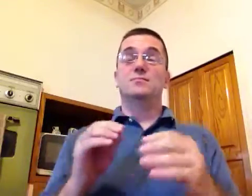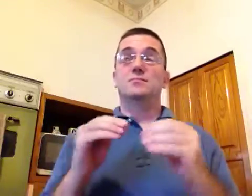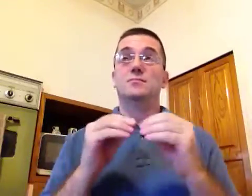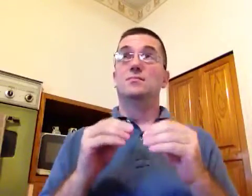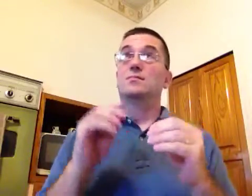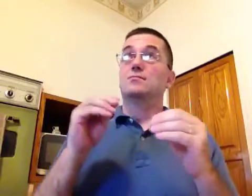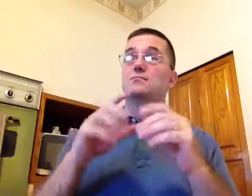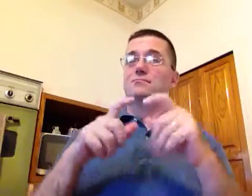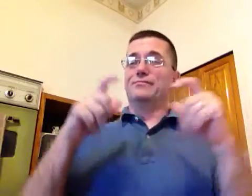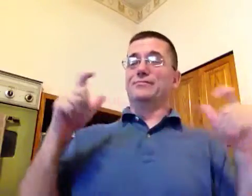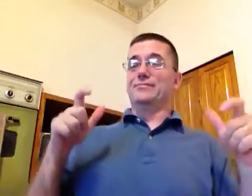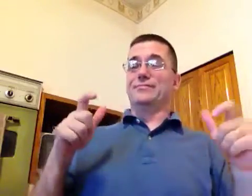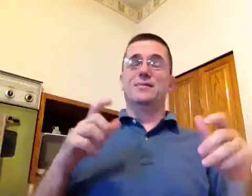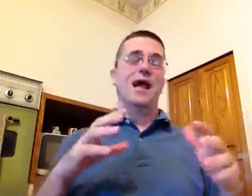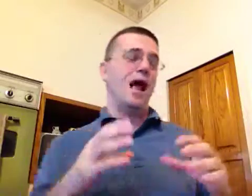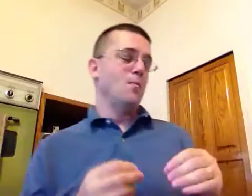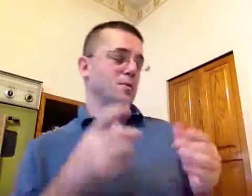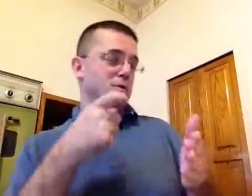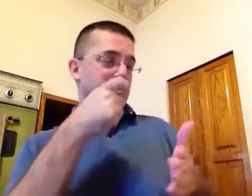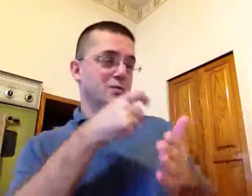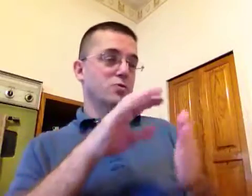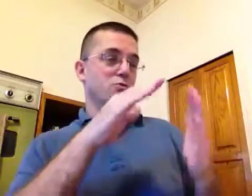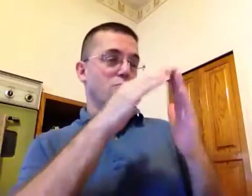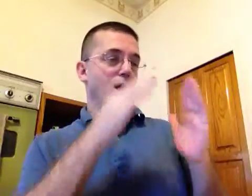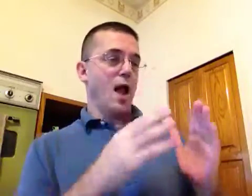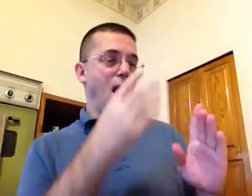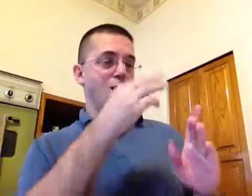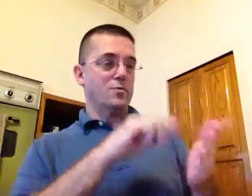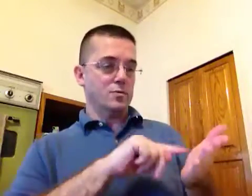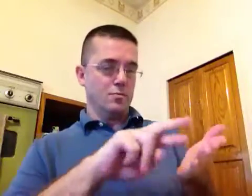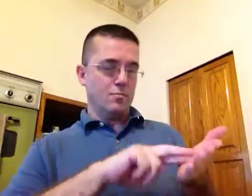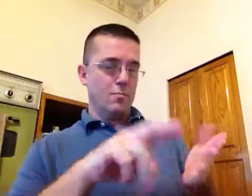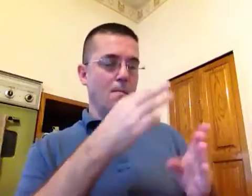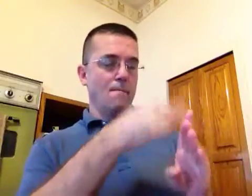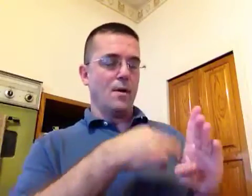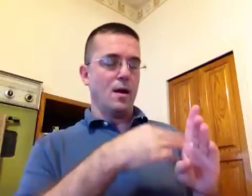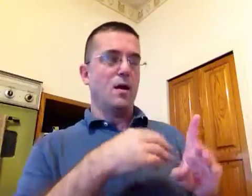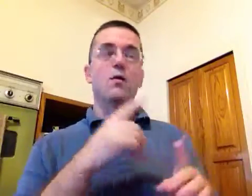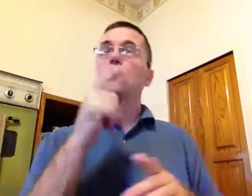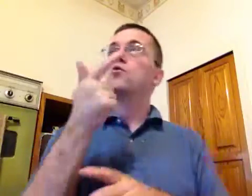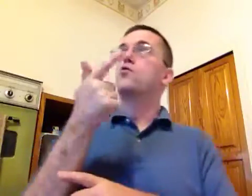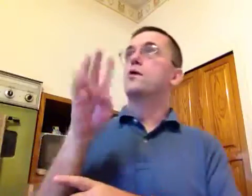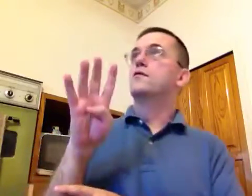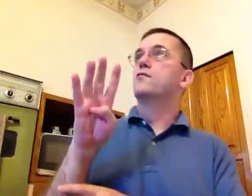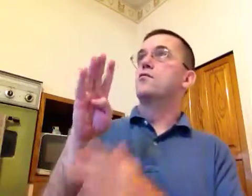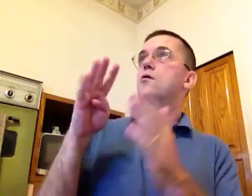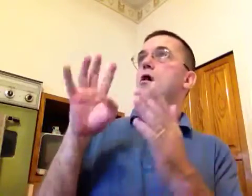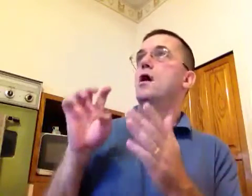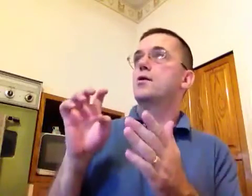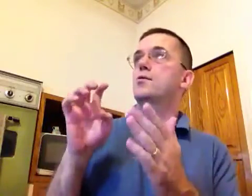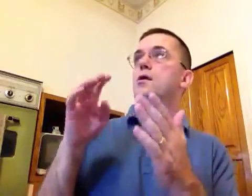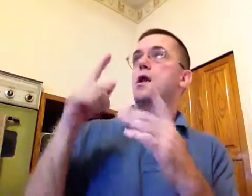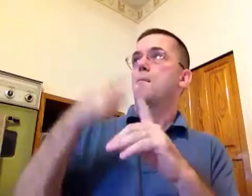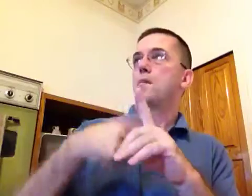should. How much is your house payment? House payment is $2,400 a month. What's your take-home pay? $6,600 a